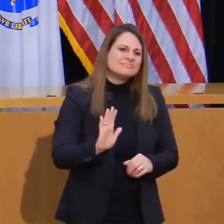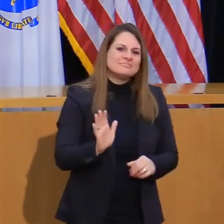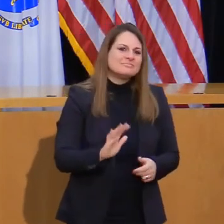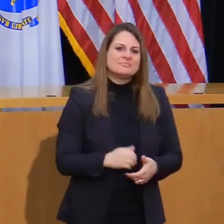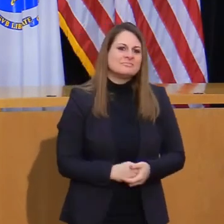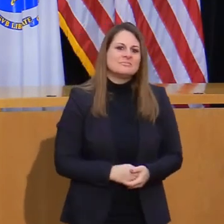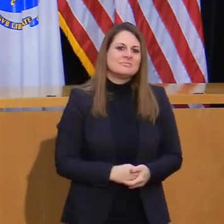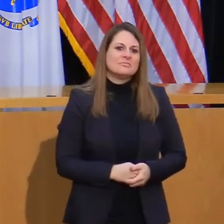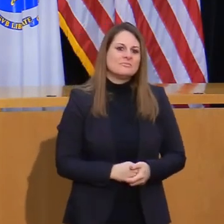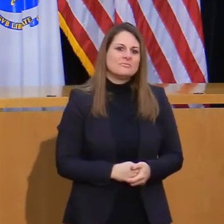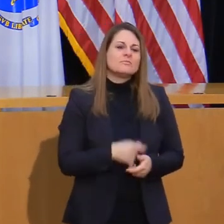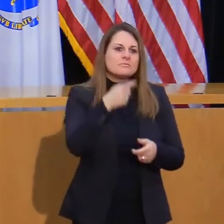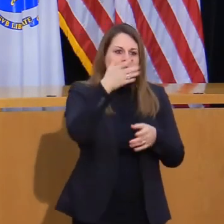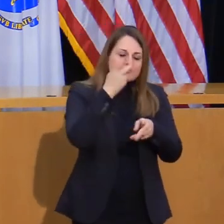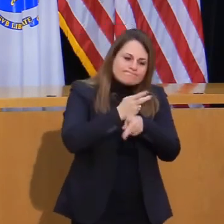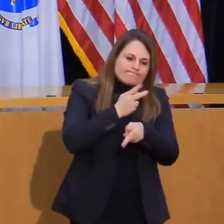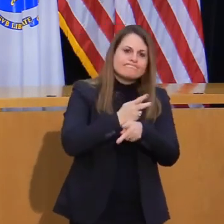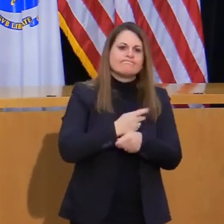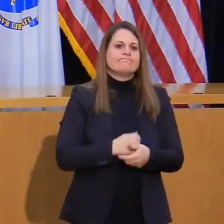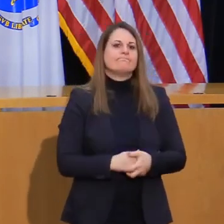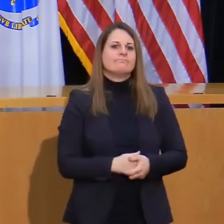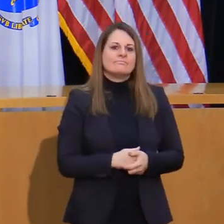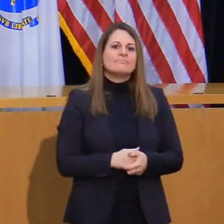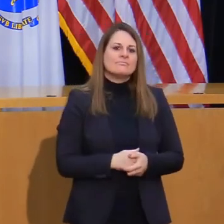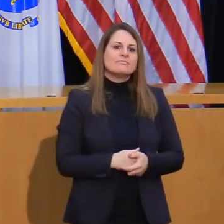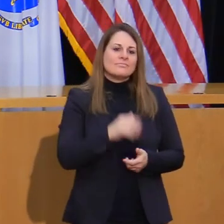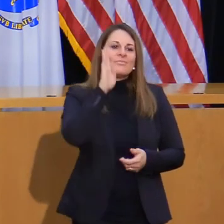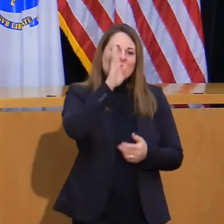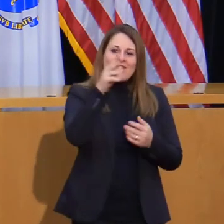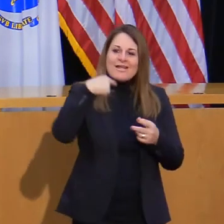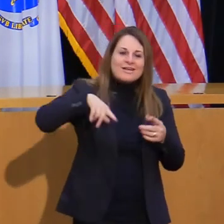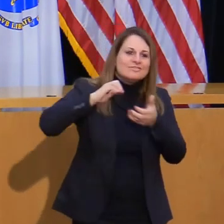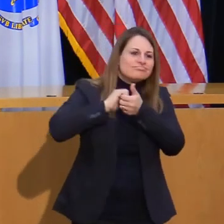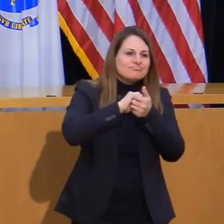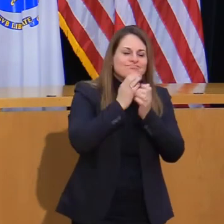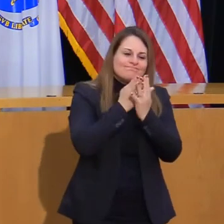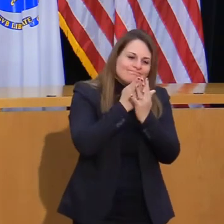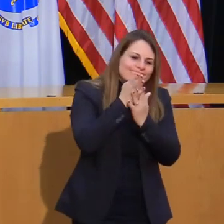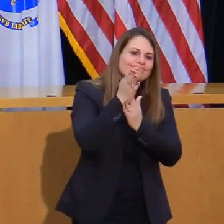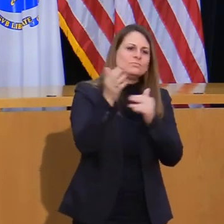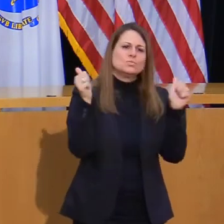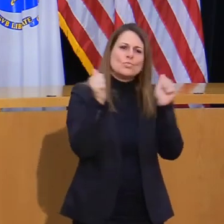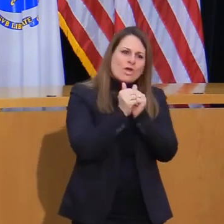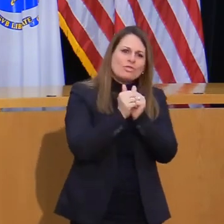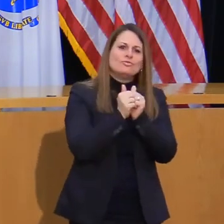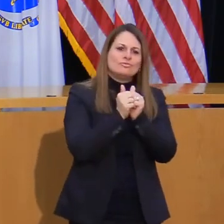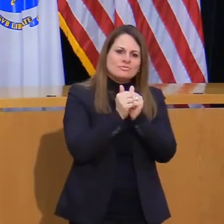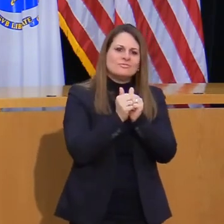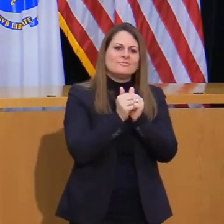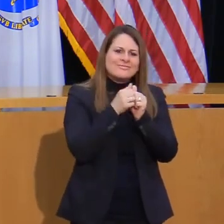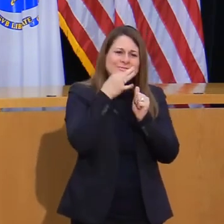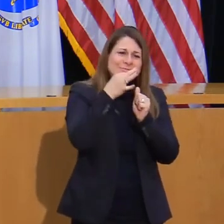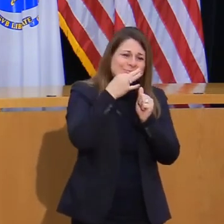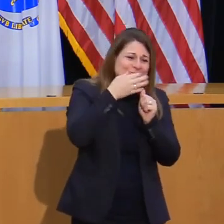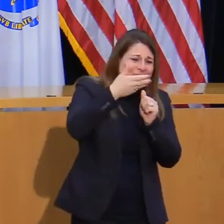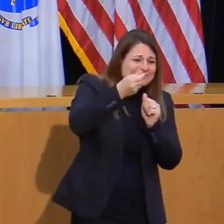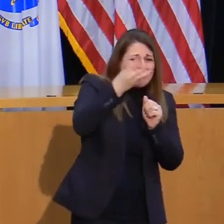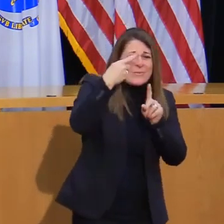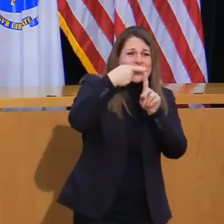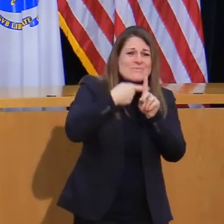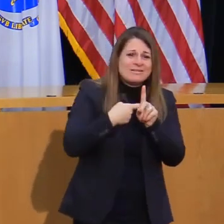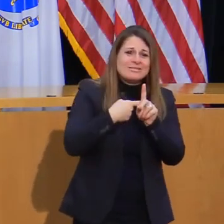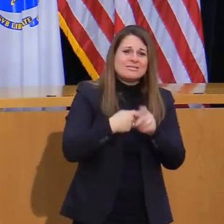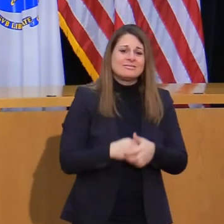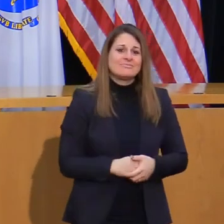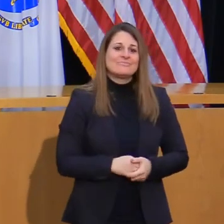vigilant as we work our way through this vaccine program over the course of the next several months. And with that, I'll turn it over